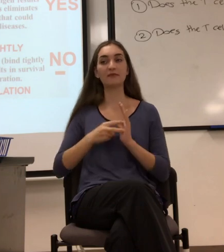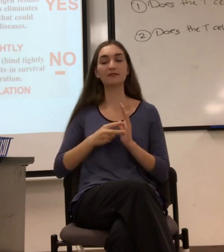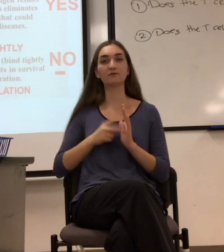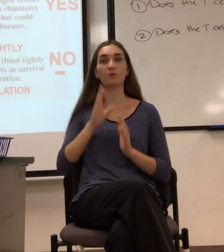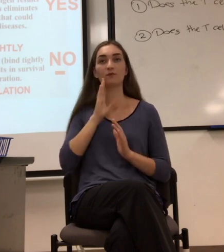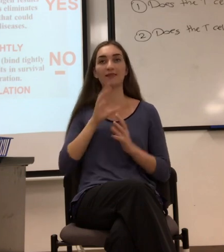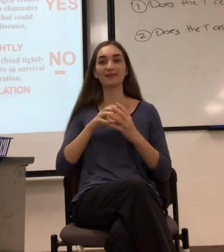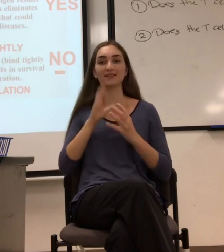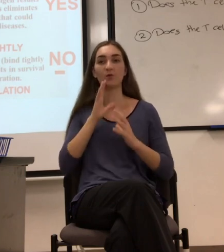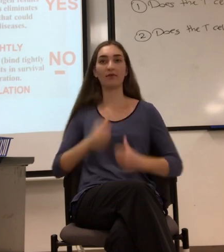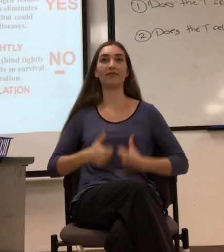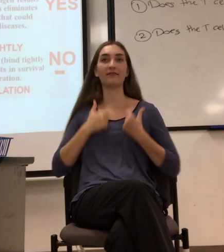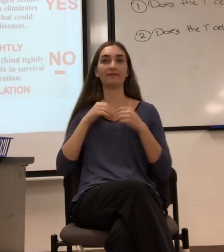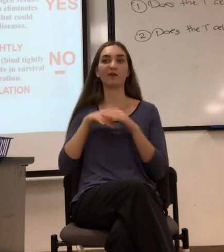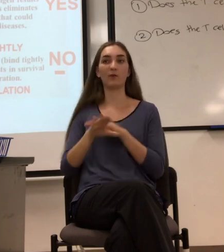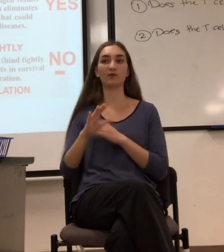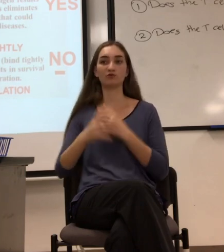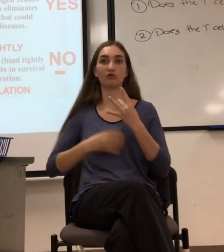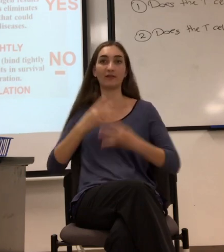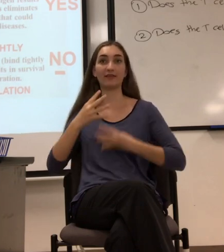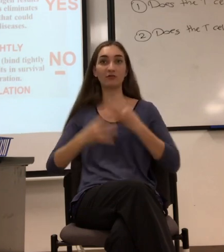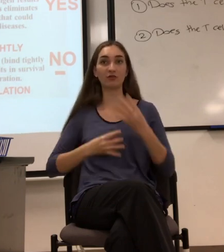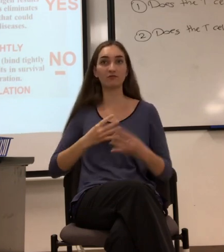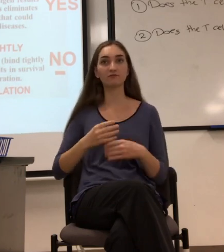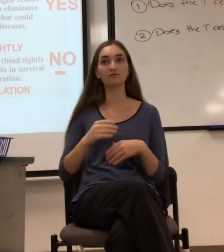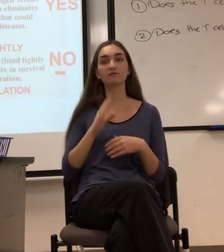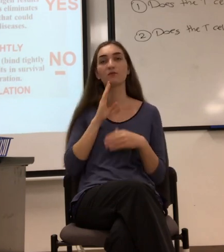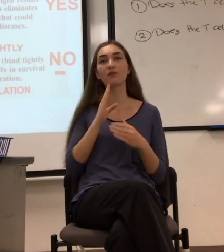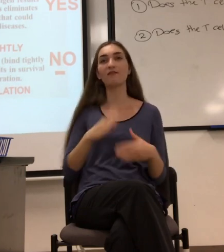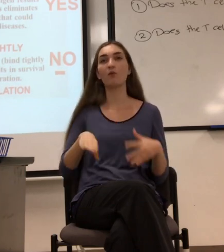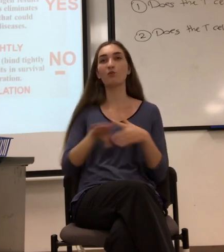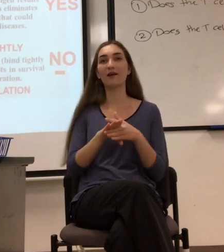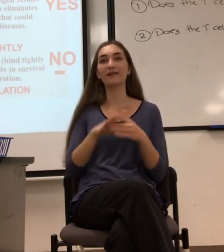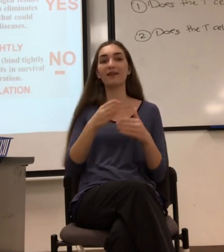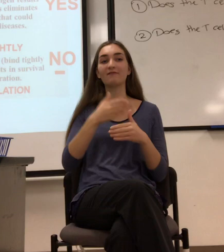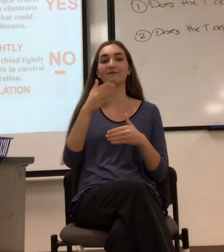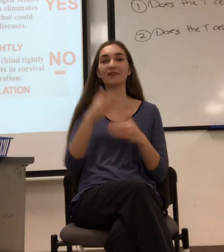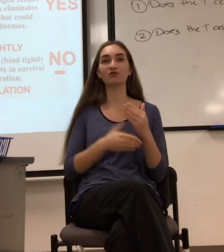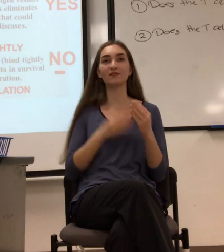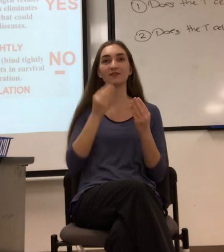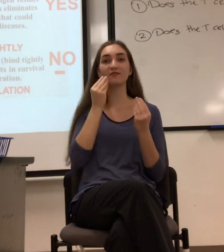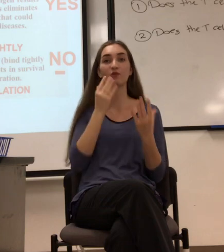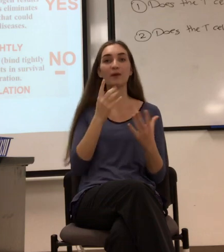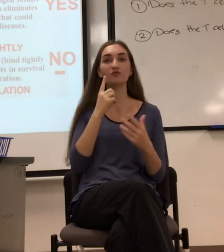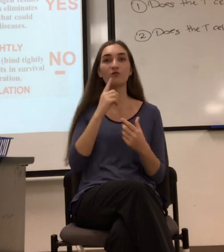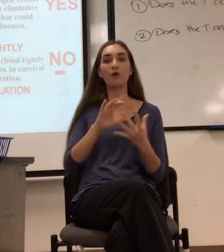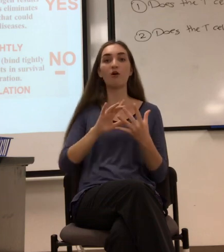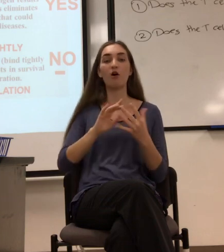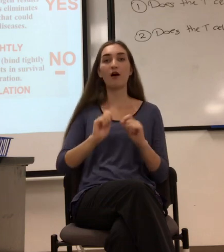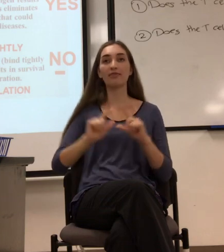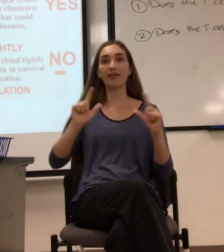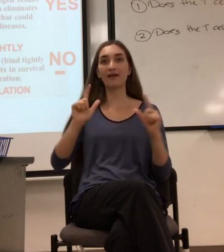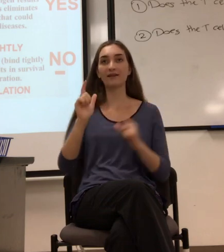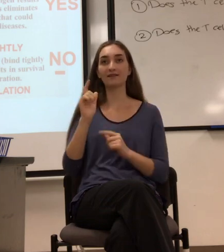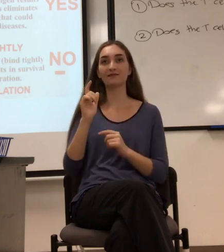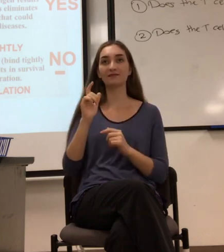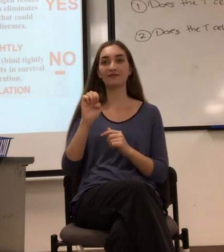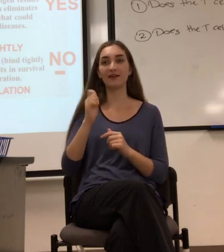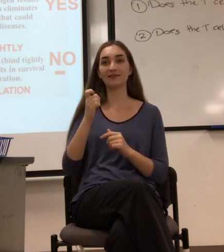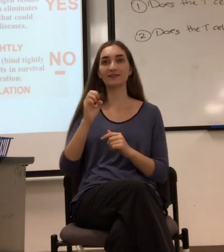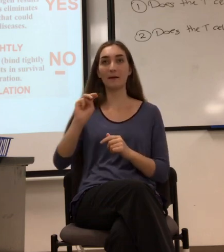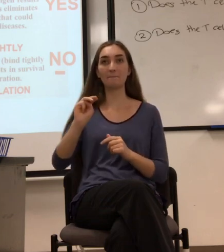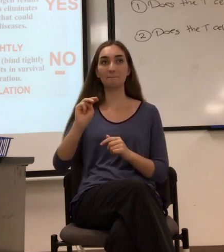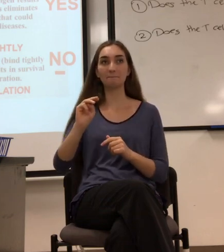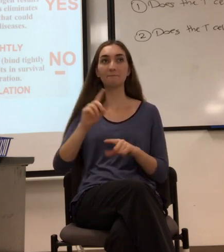All right, let's take a break. That finishes the material for your online exam. Now, when we come back, I gotta warn you, I gotta start the next